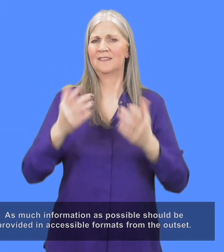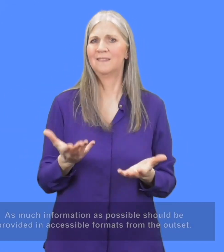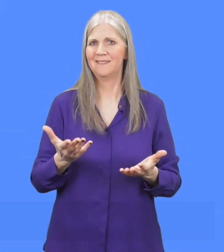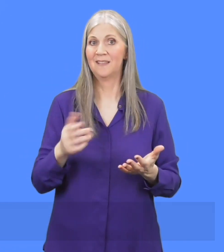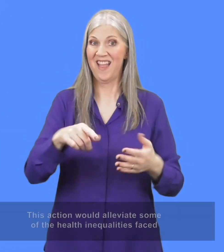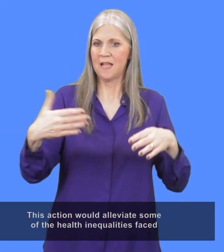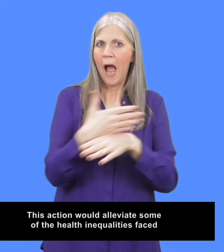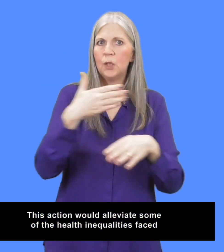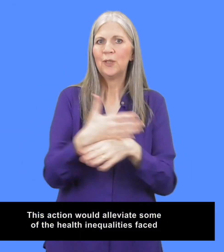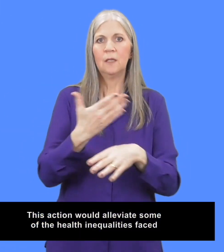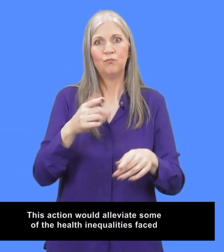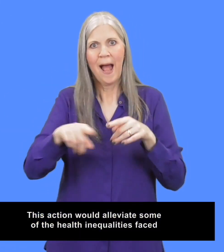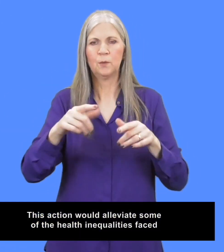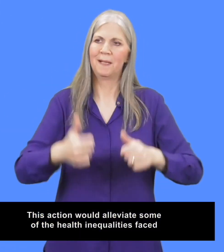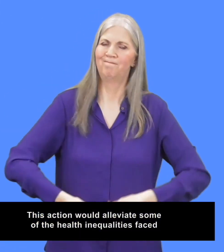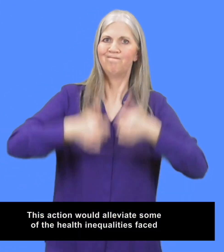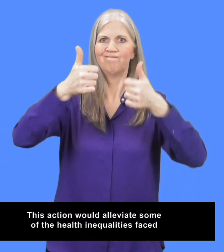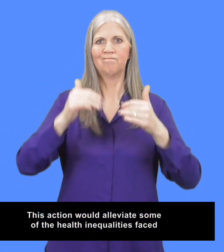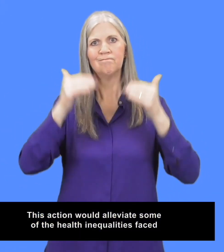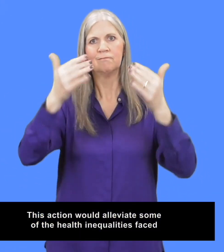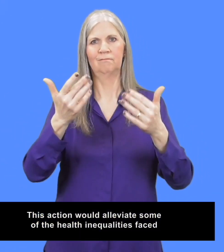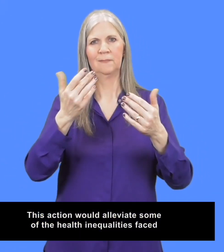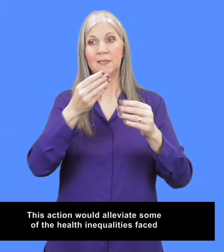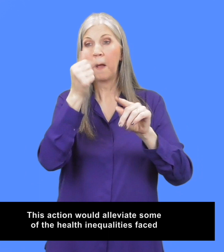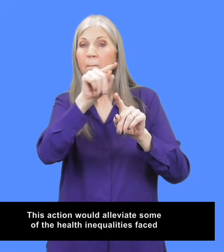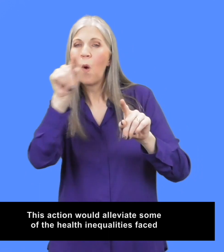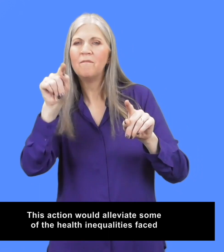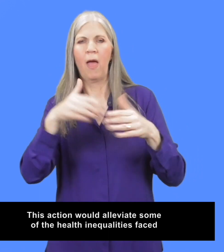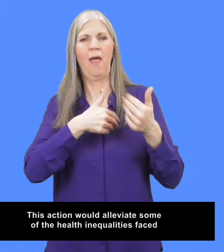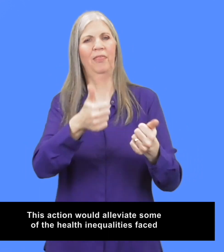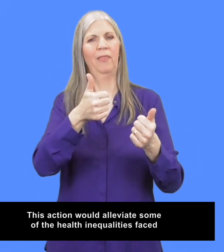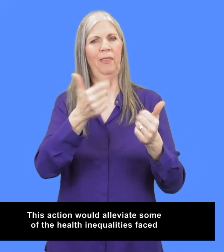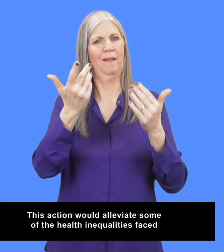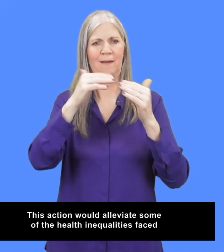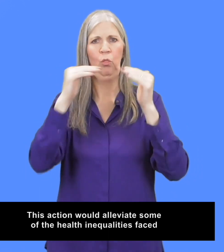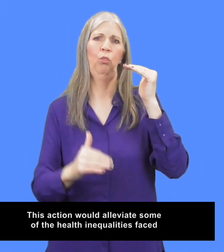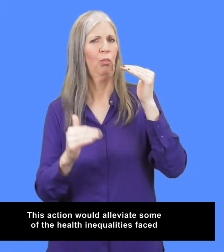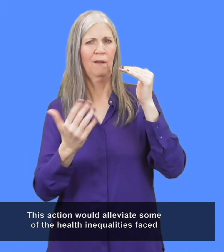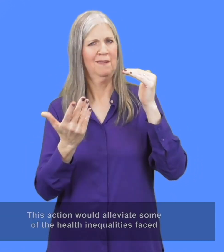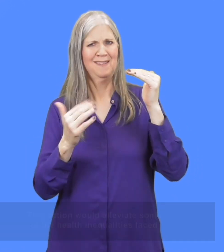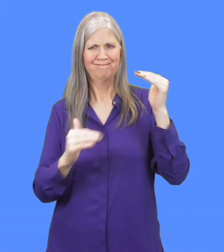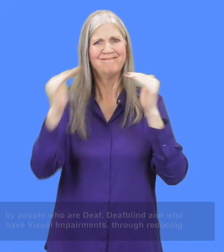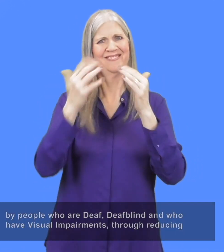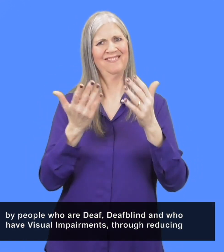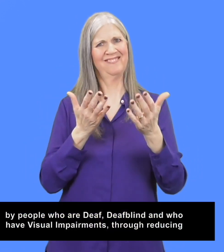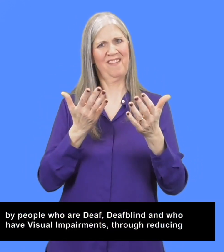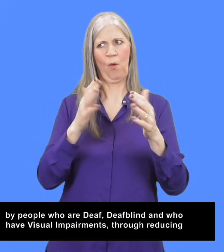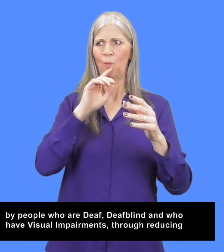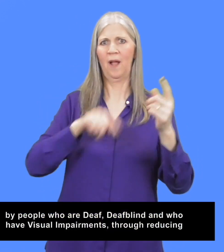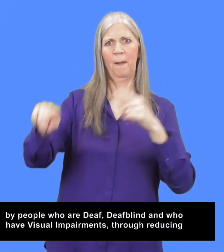This action would alleviate some of the health inequalities faced by people who are deaf, deafblind, and who